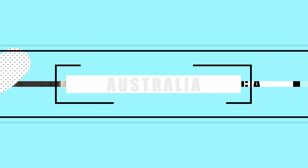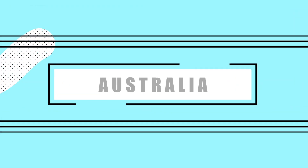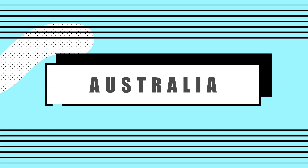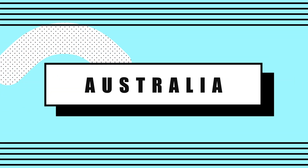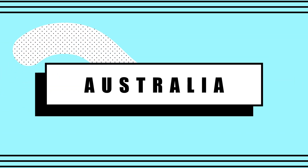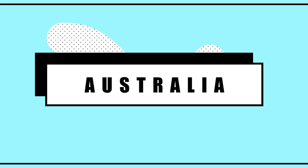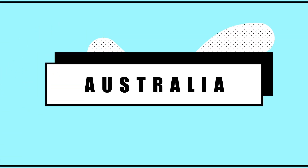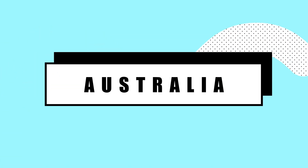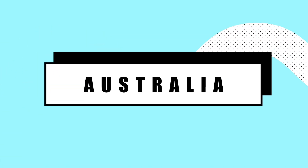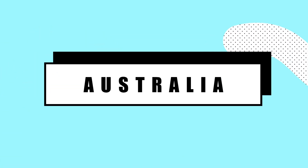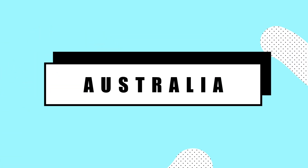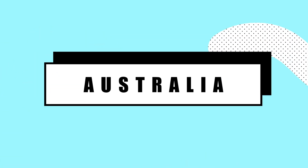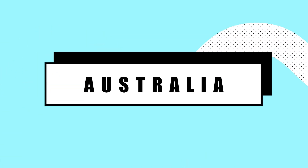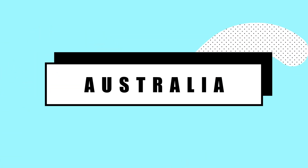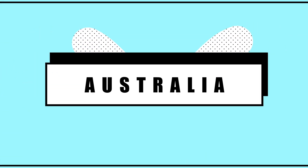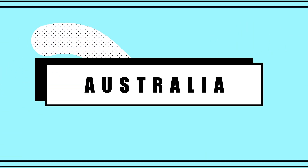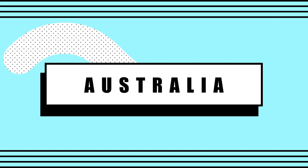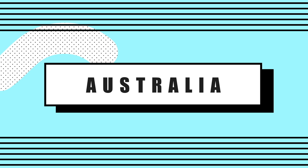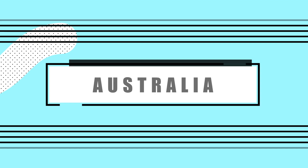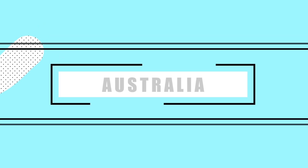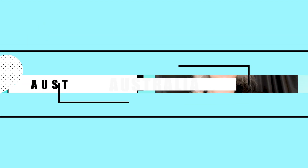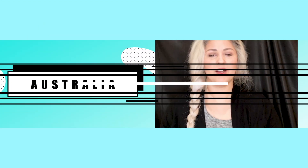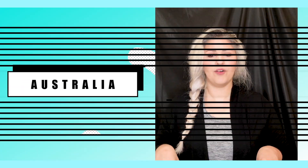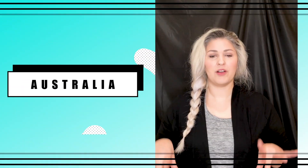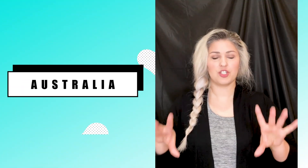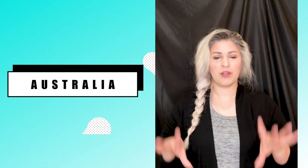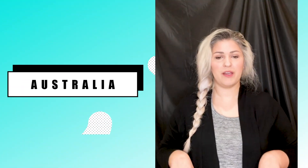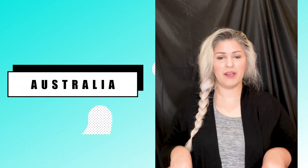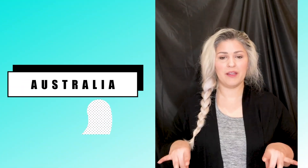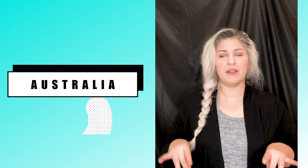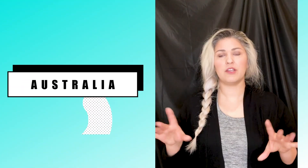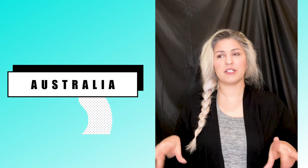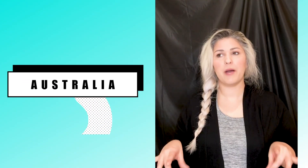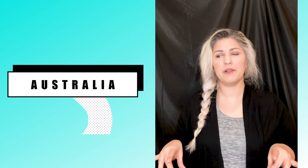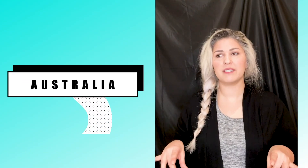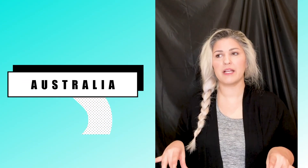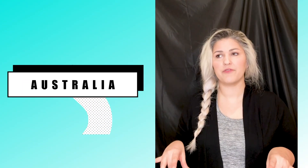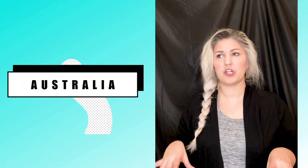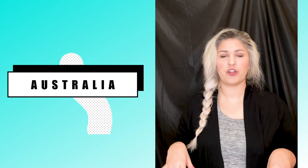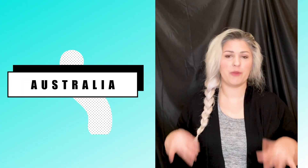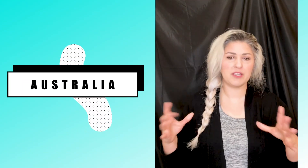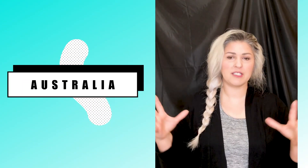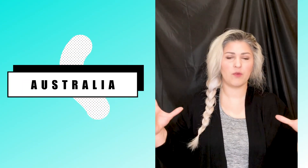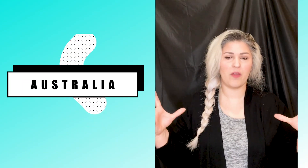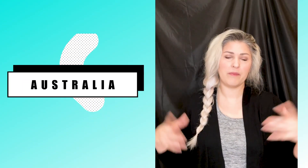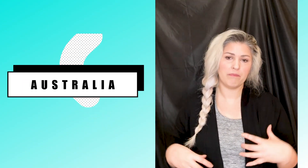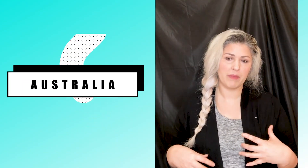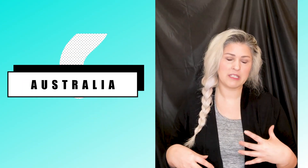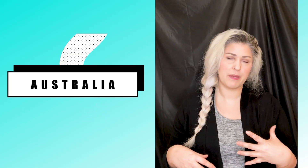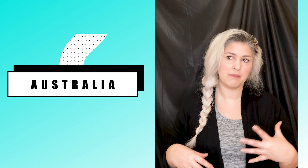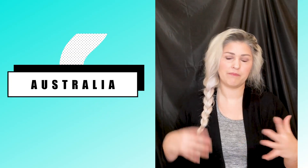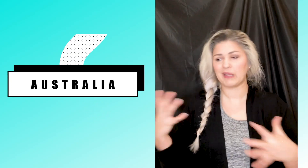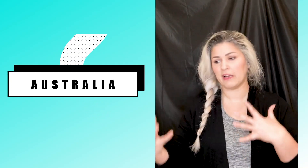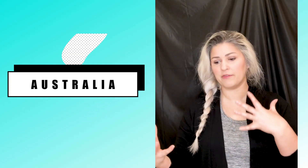Okay. Australia. So Australia There's a couple of signs for Australia, but this is the one that